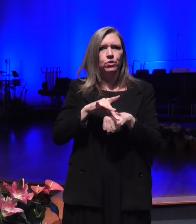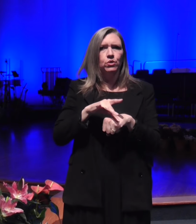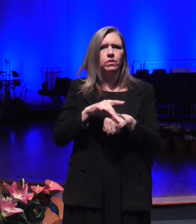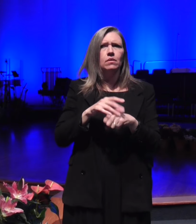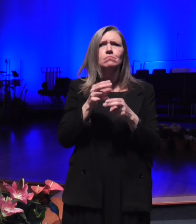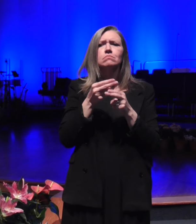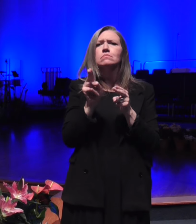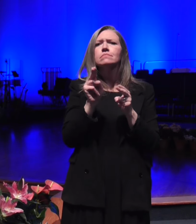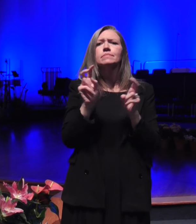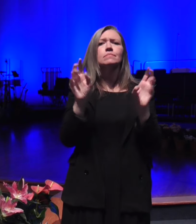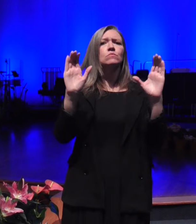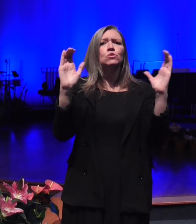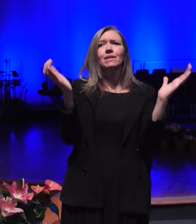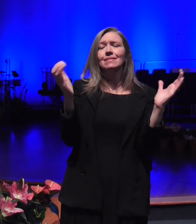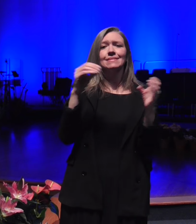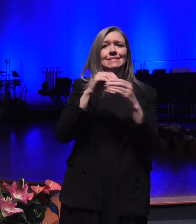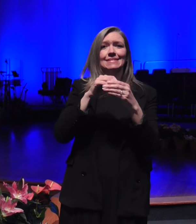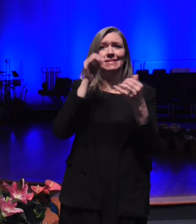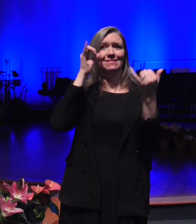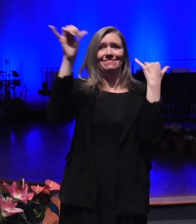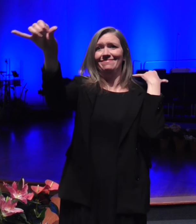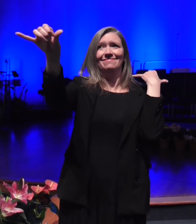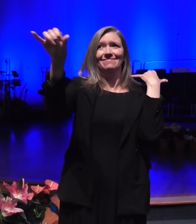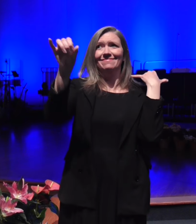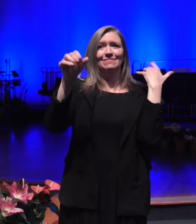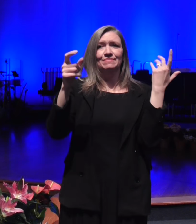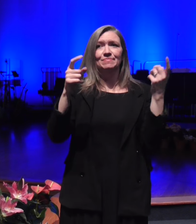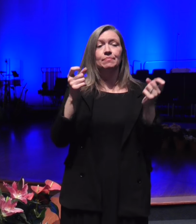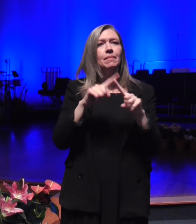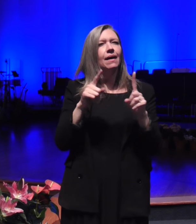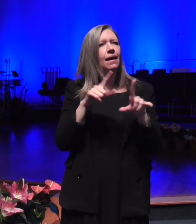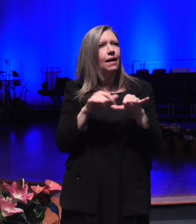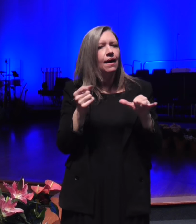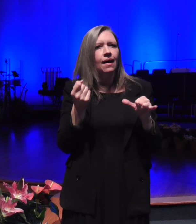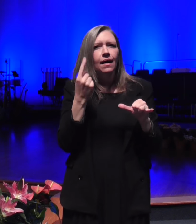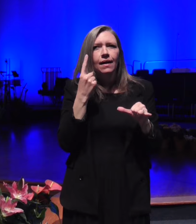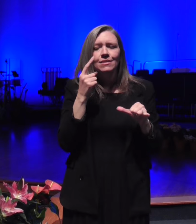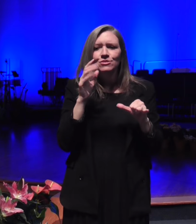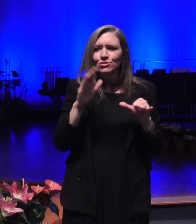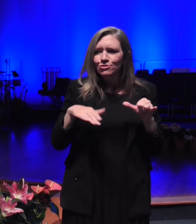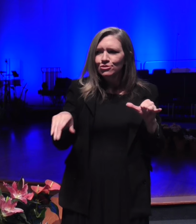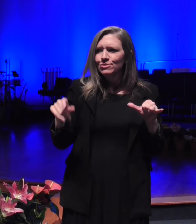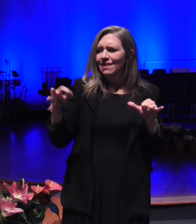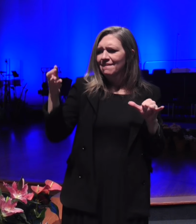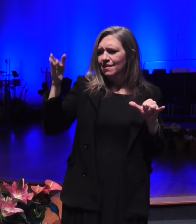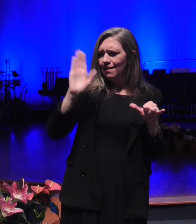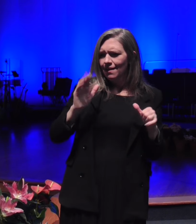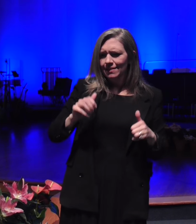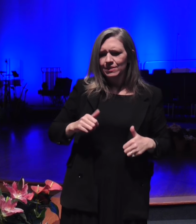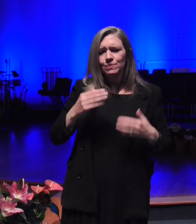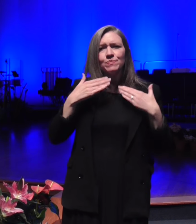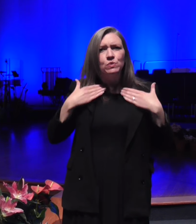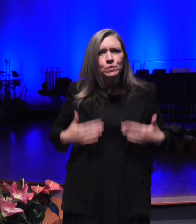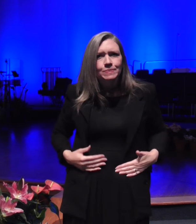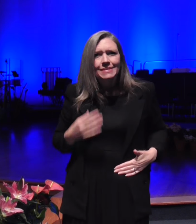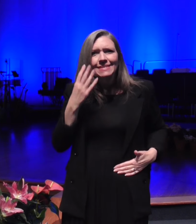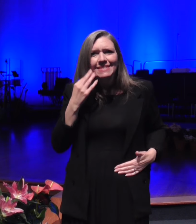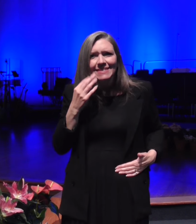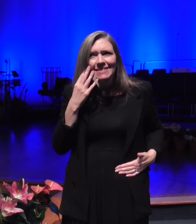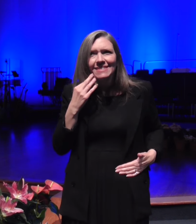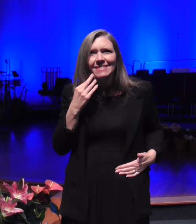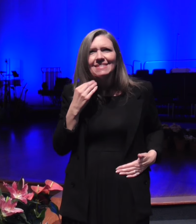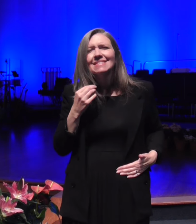parenthesis in eternity. And yet, being children of God, even in this mortal existence, there is something about us that